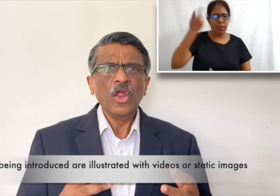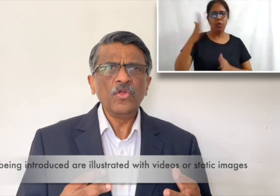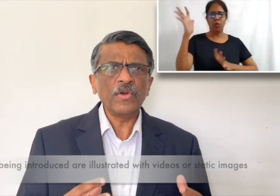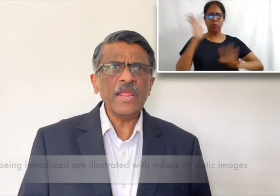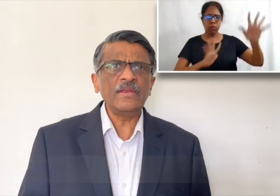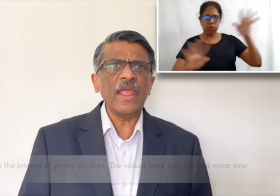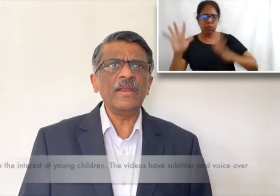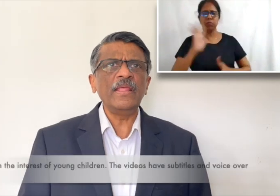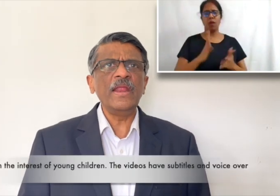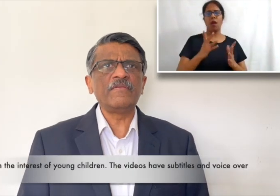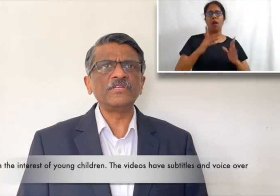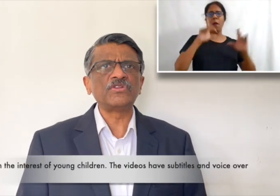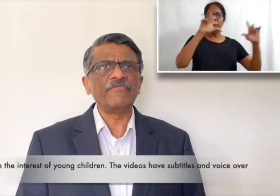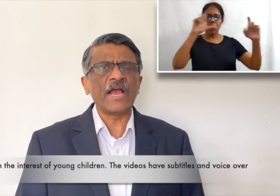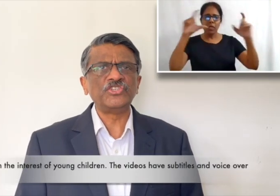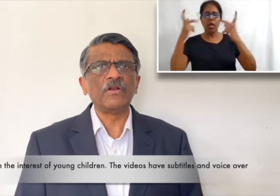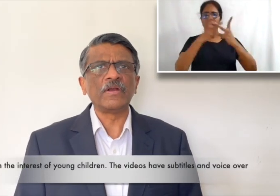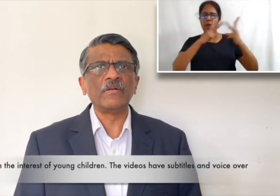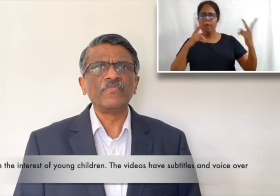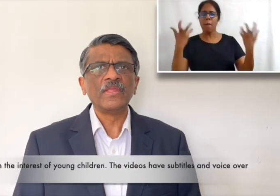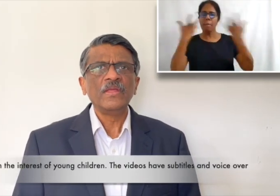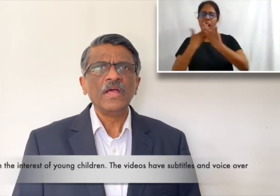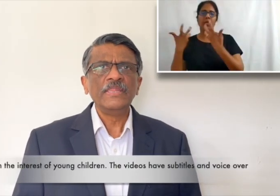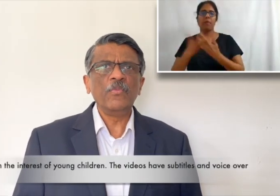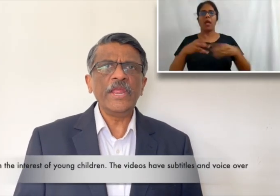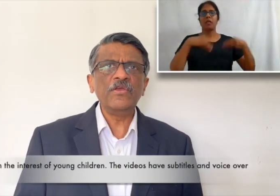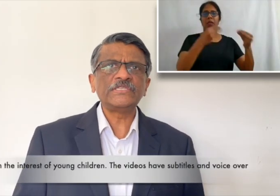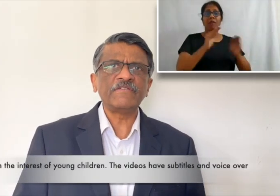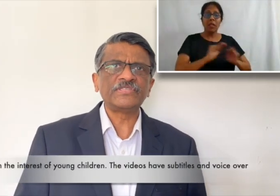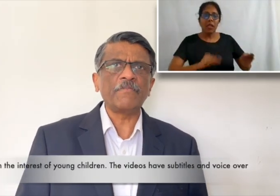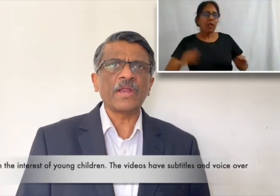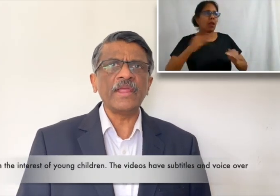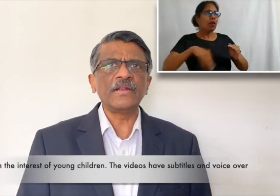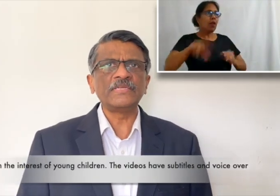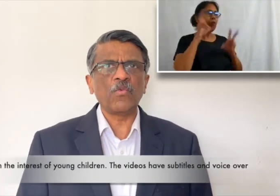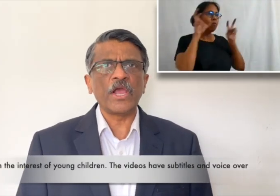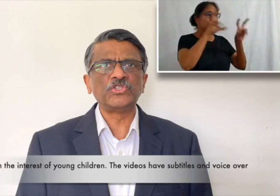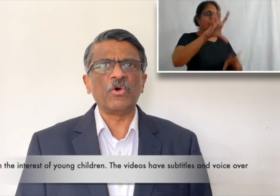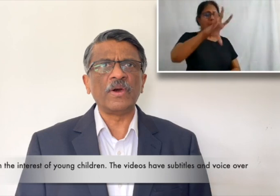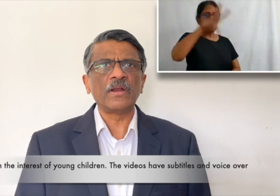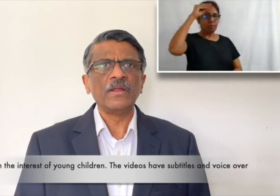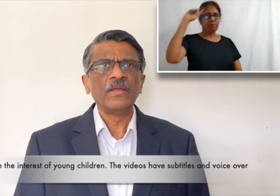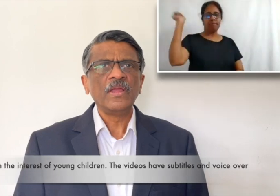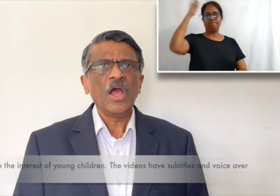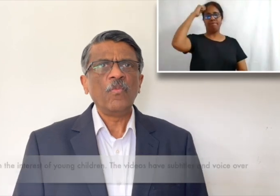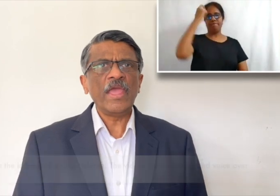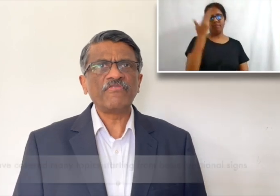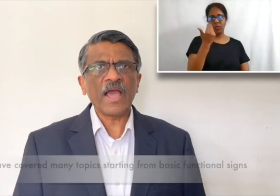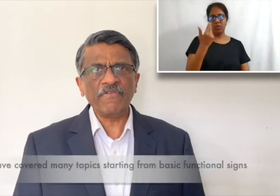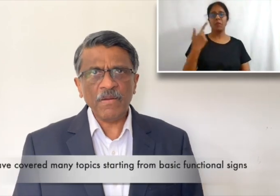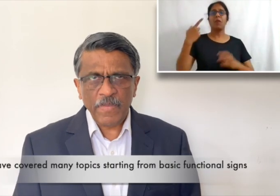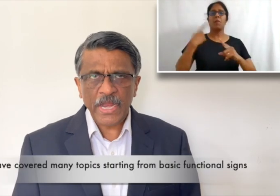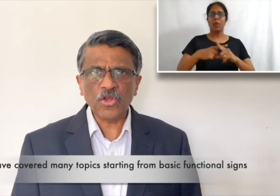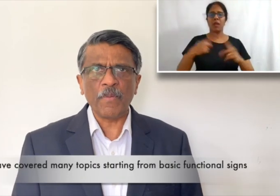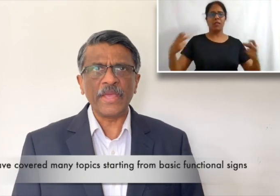to retain the interest of young children. The videos have subtitles and voiceover. We have covered many